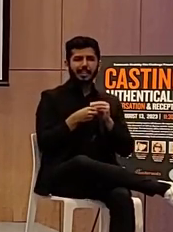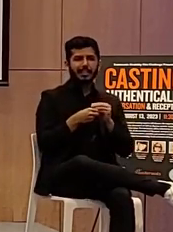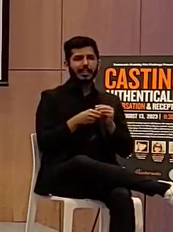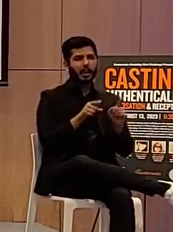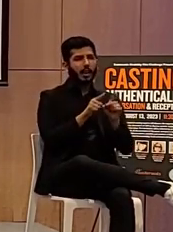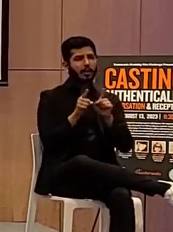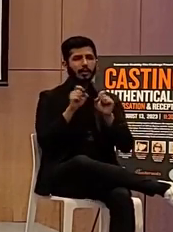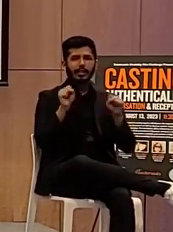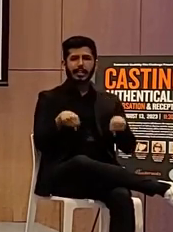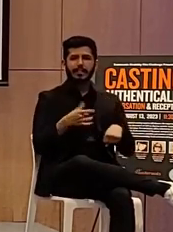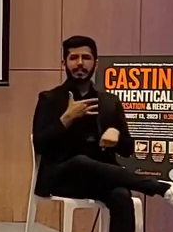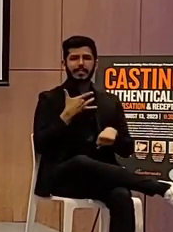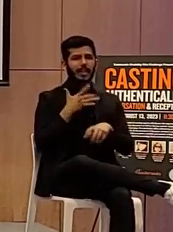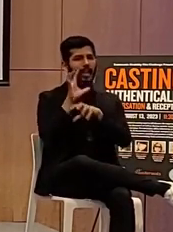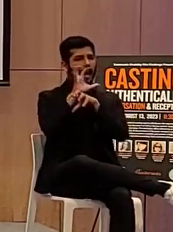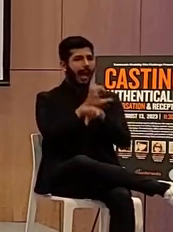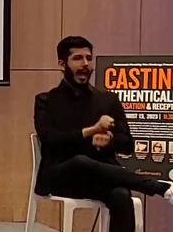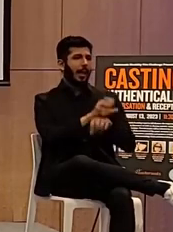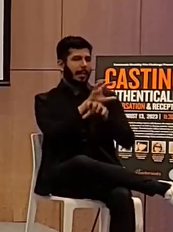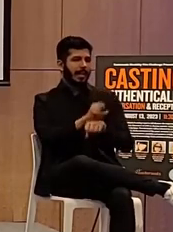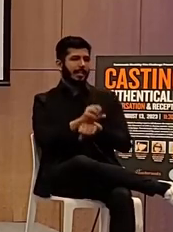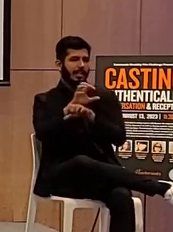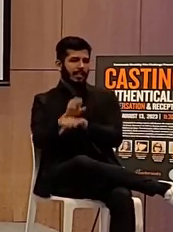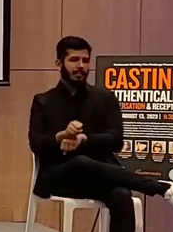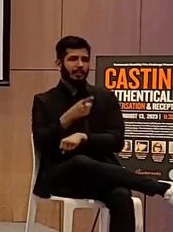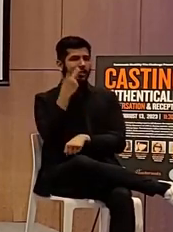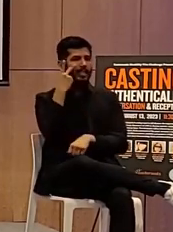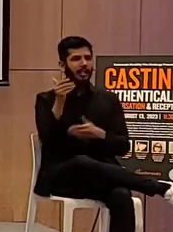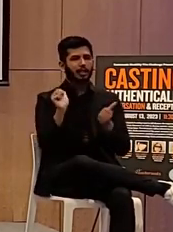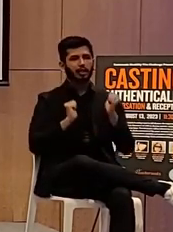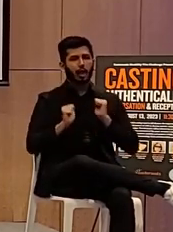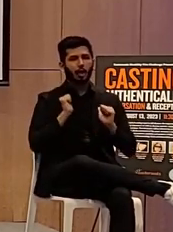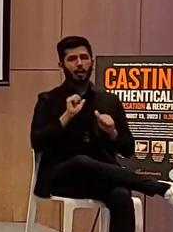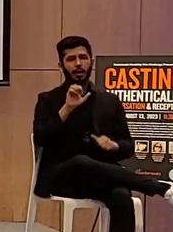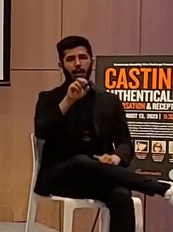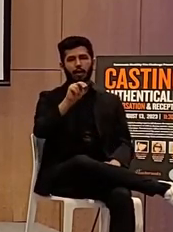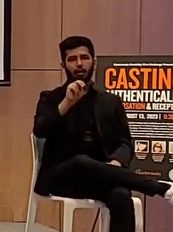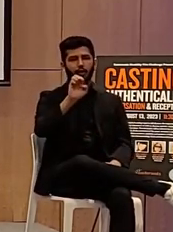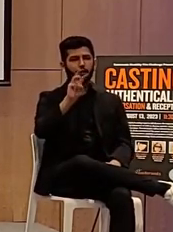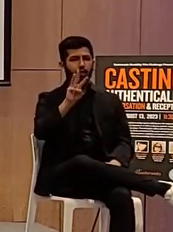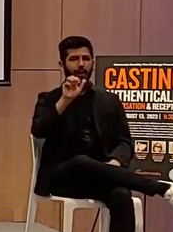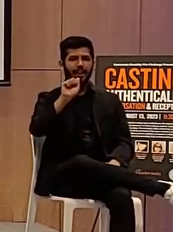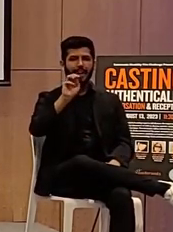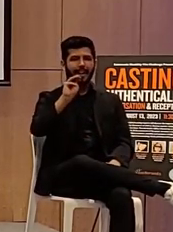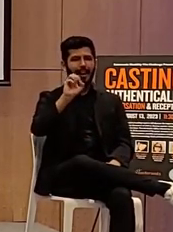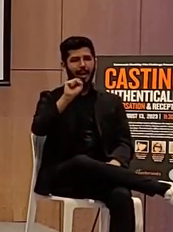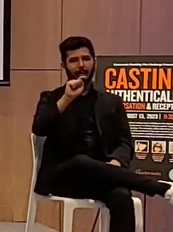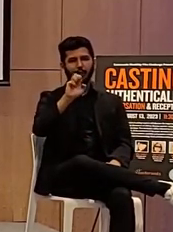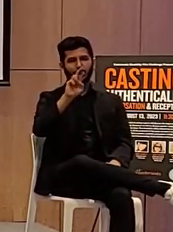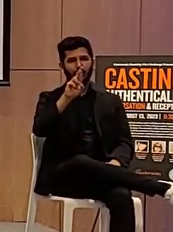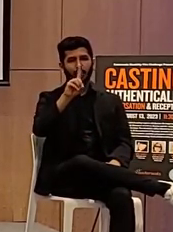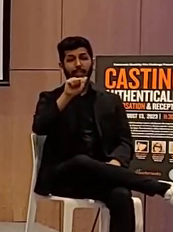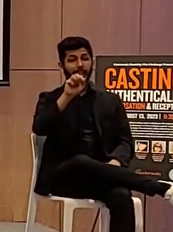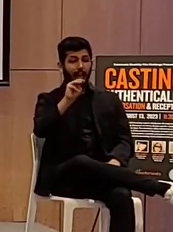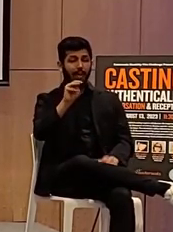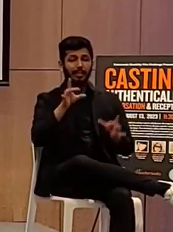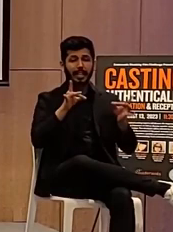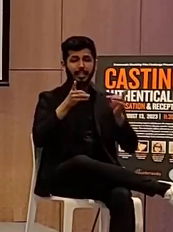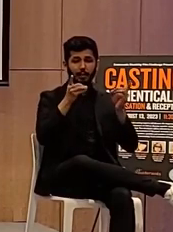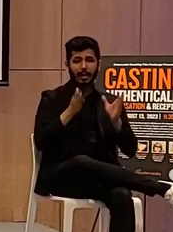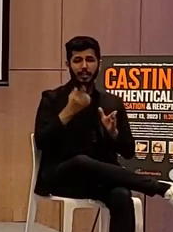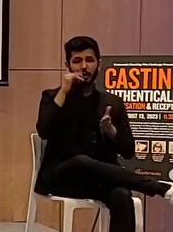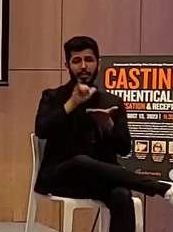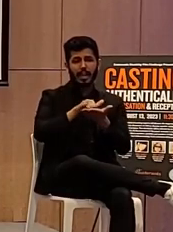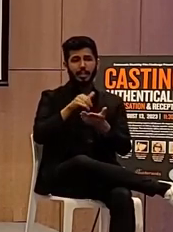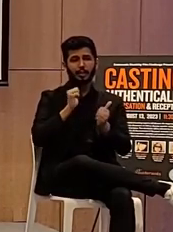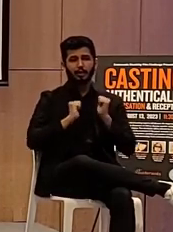can become habit. You know, you look at a show like New Amsterdam, and the casting director on that has always been